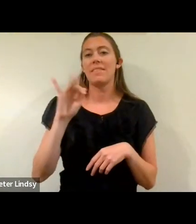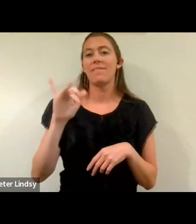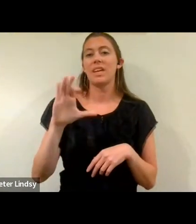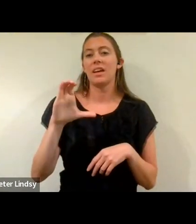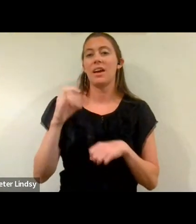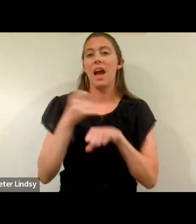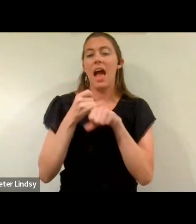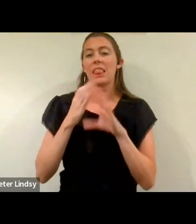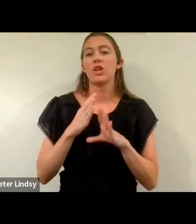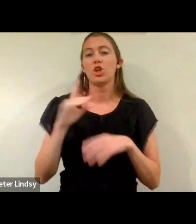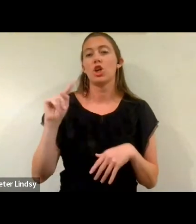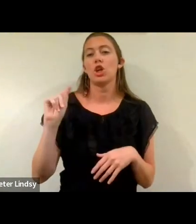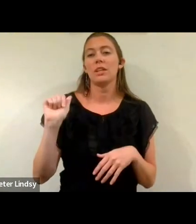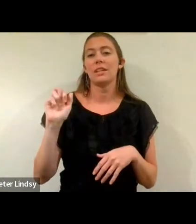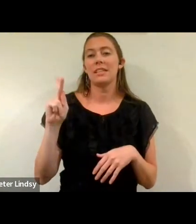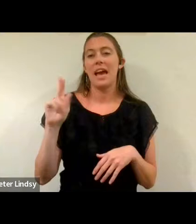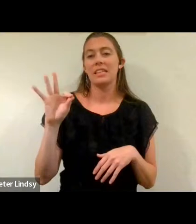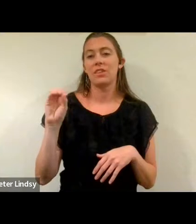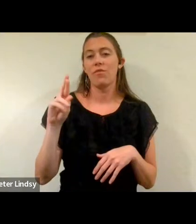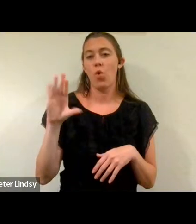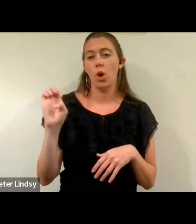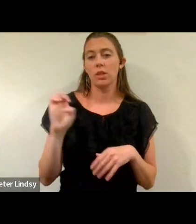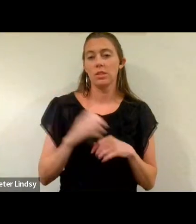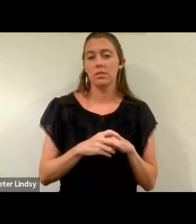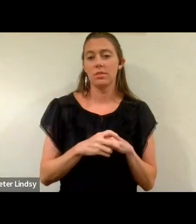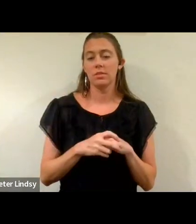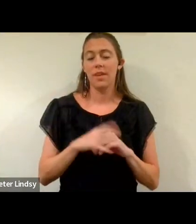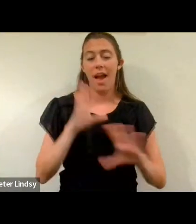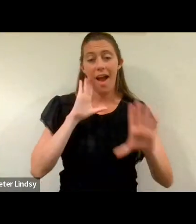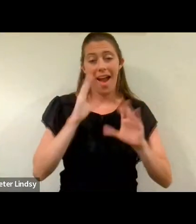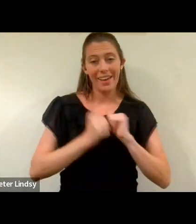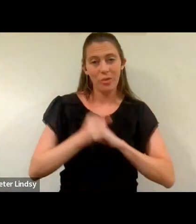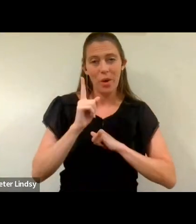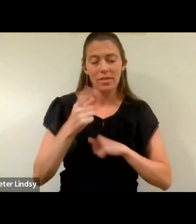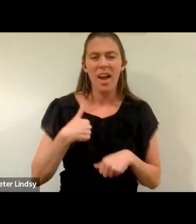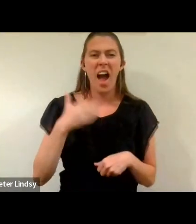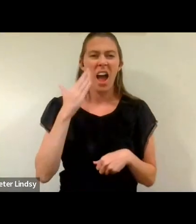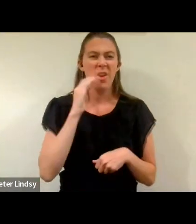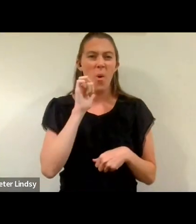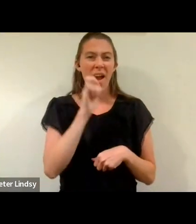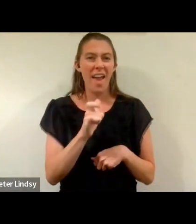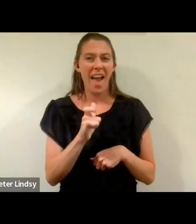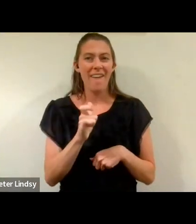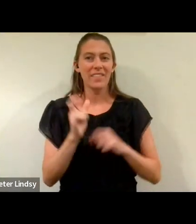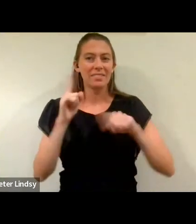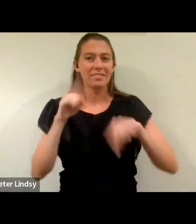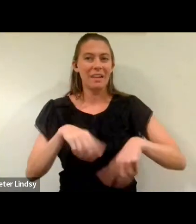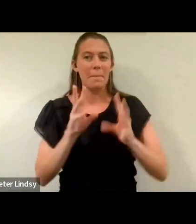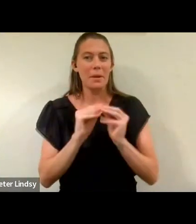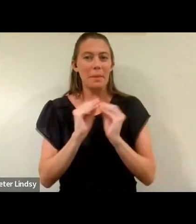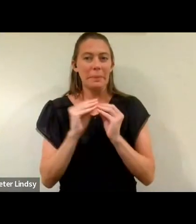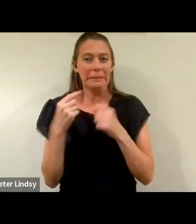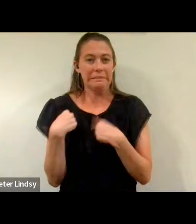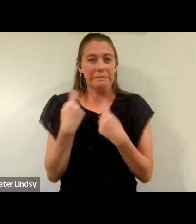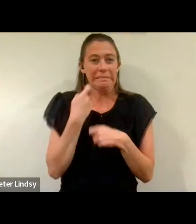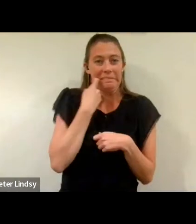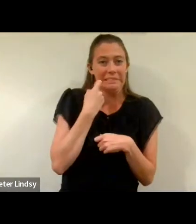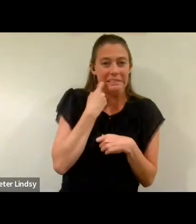everyone. I know I've been MIA for a while here, but you know, like me, the COVID